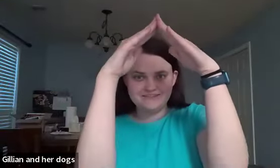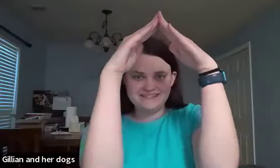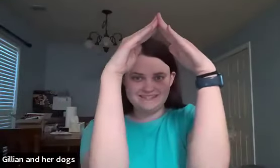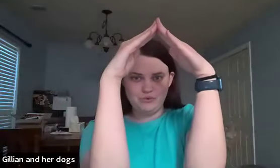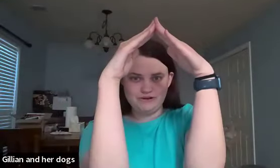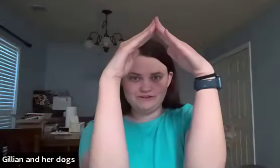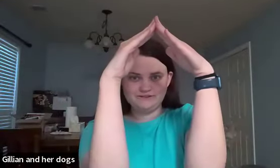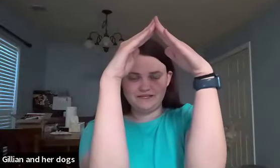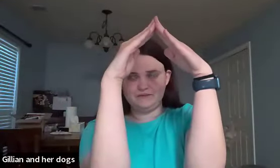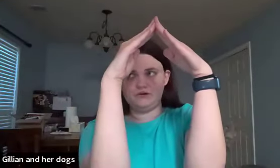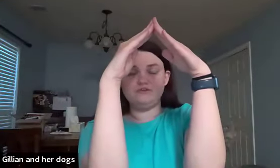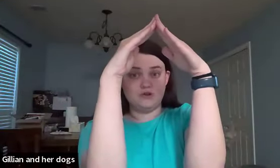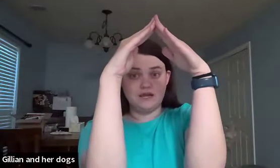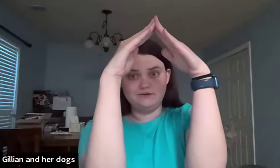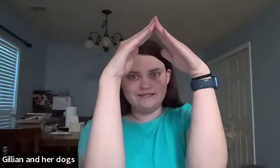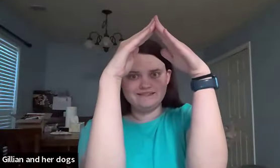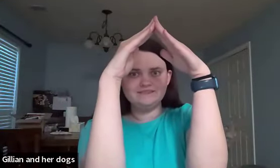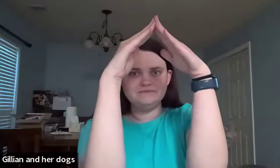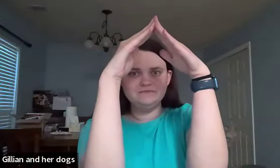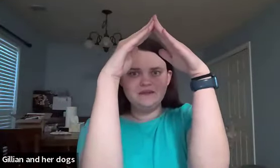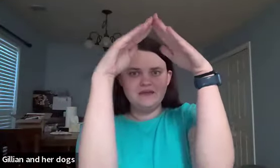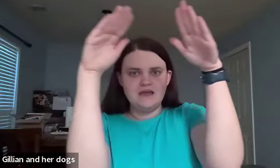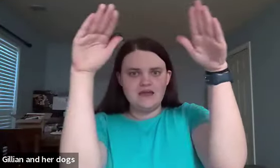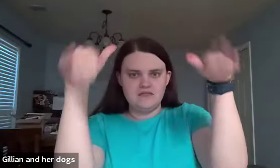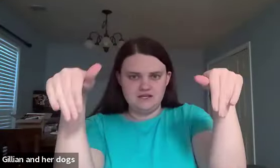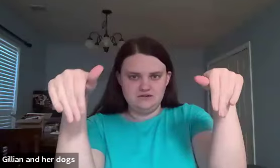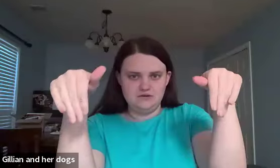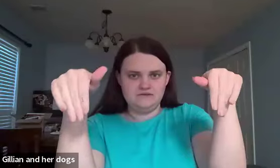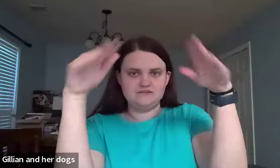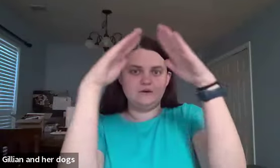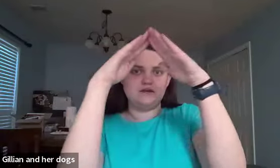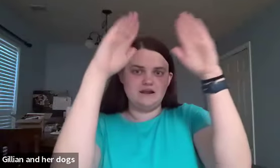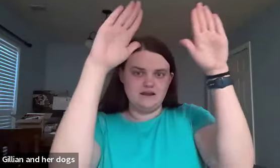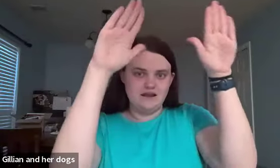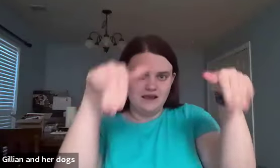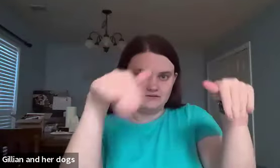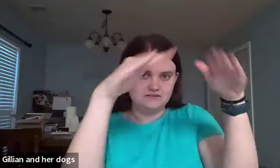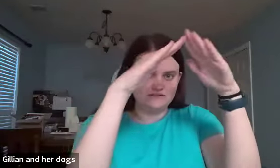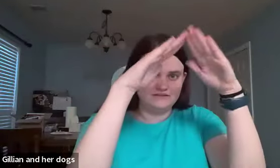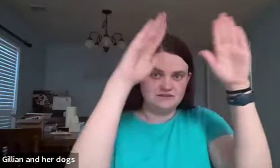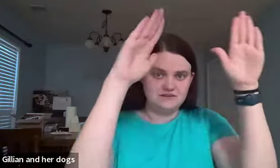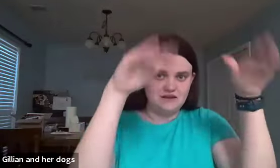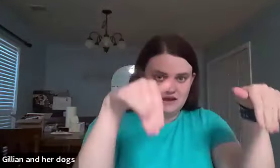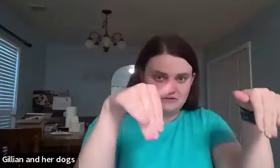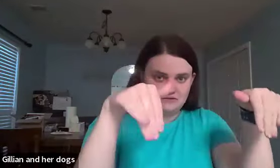like the pointer, the triangle basically, and then you go make the square. House,